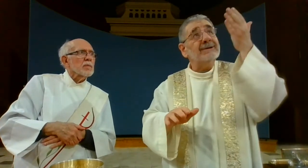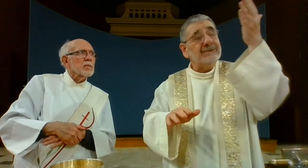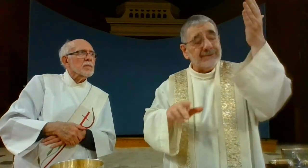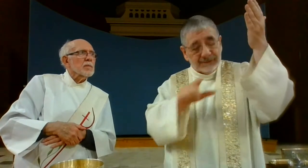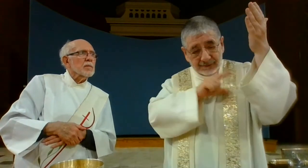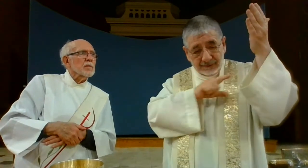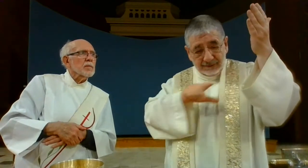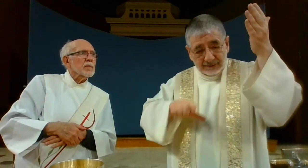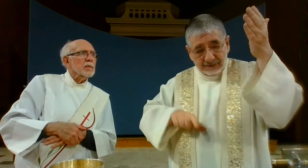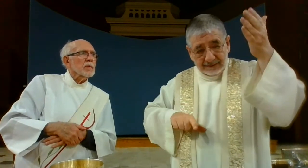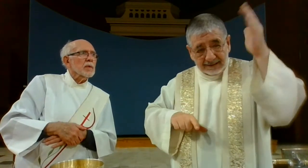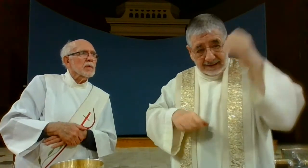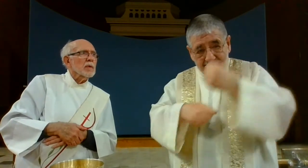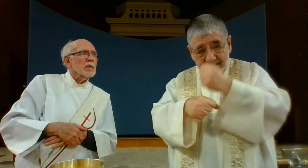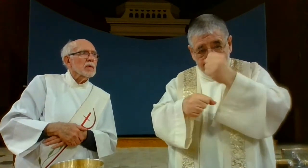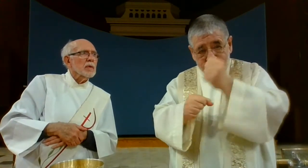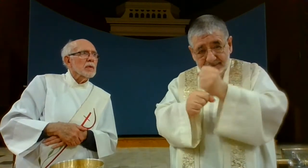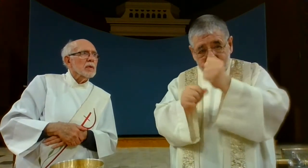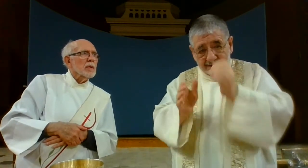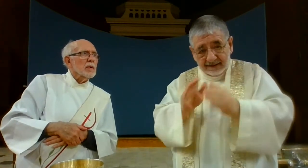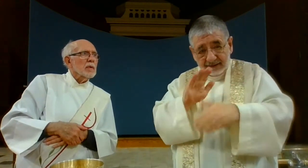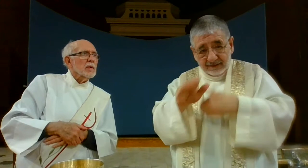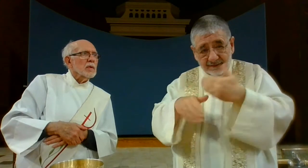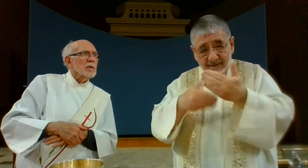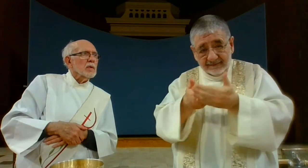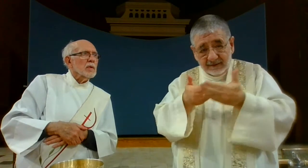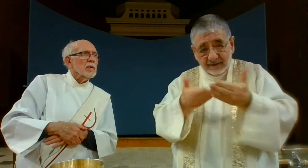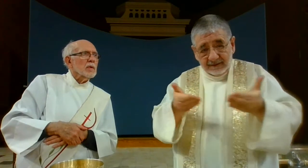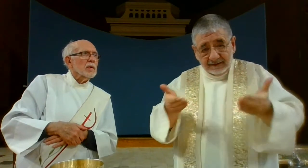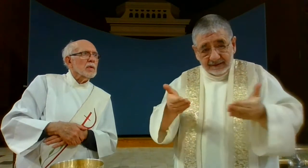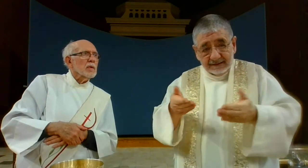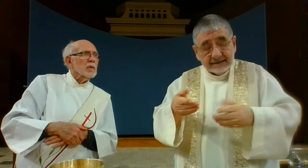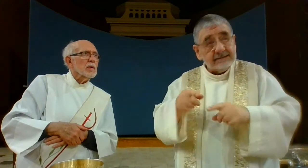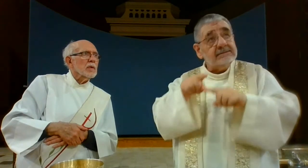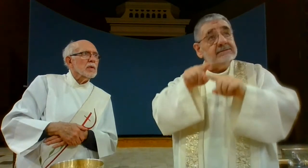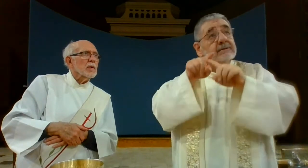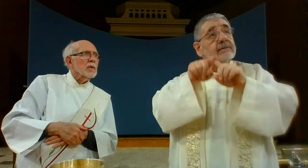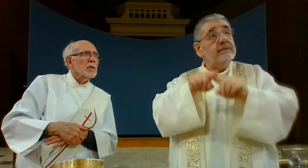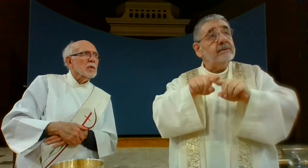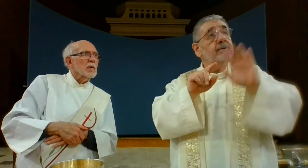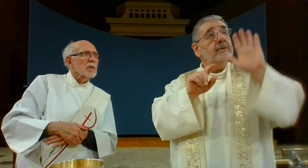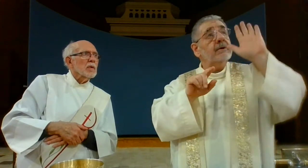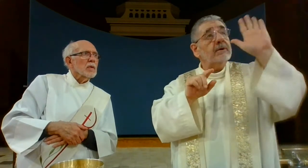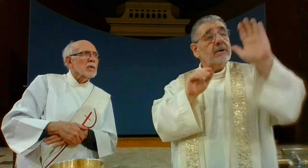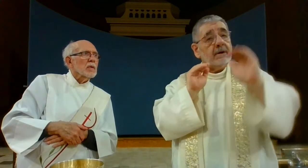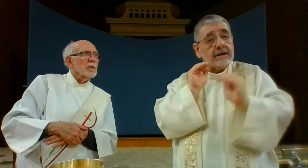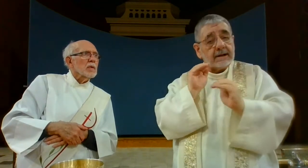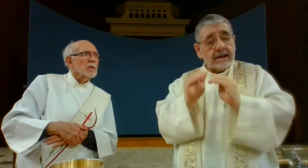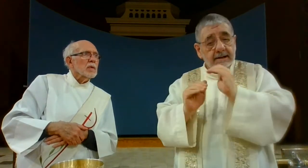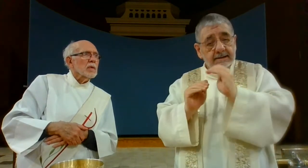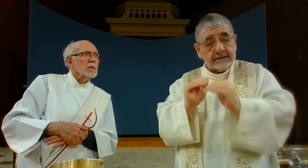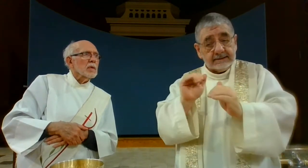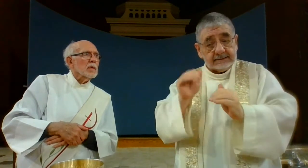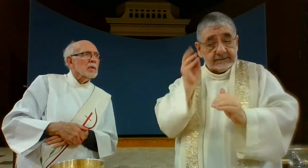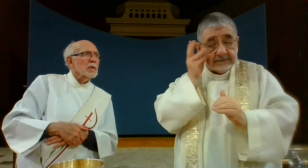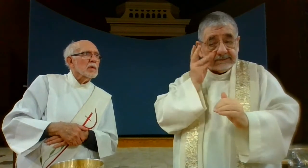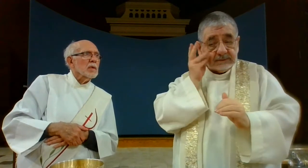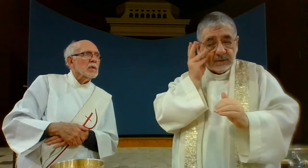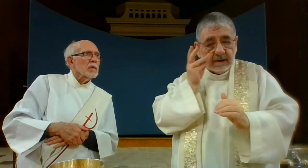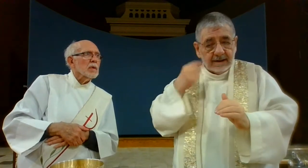Blessed are You, Lord God of all creation, for through Your goodness we have received the wine